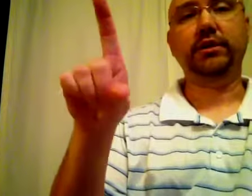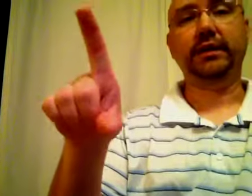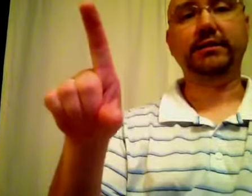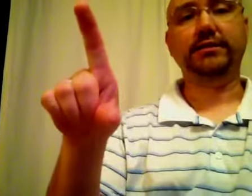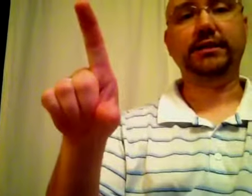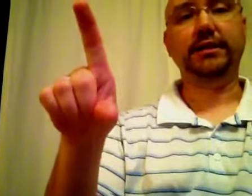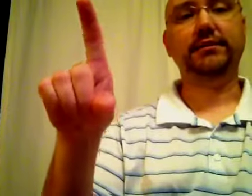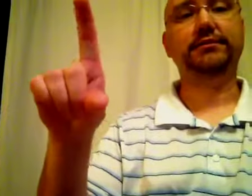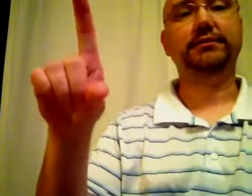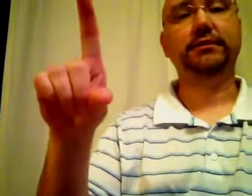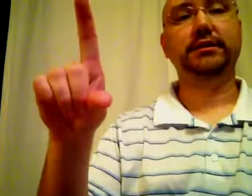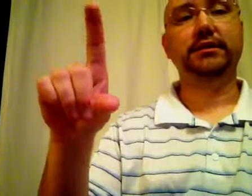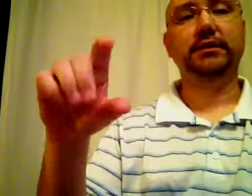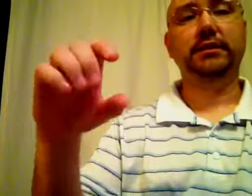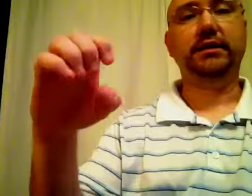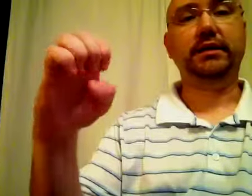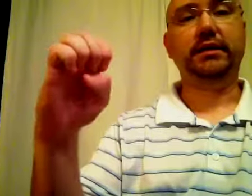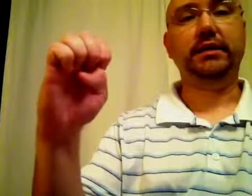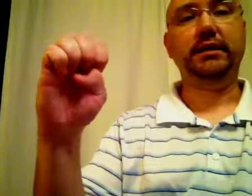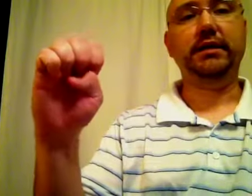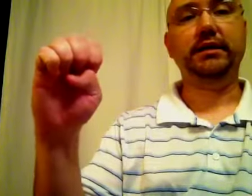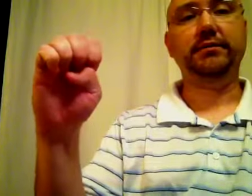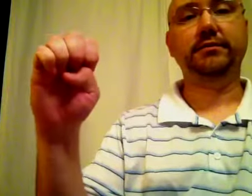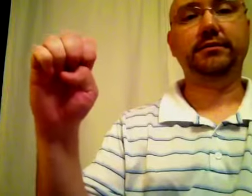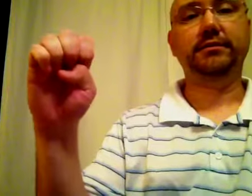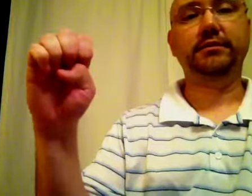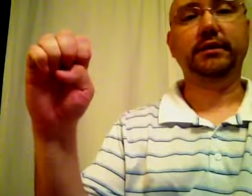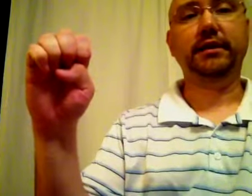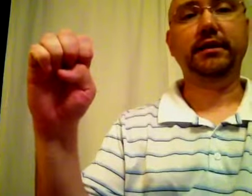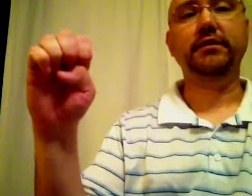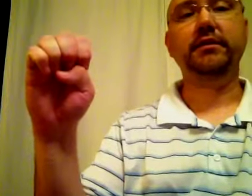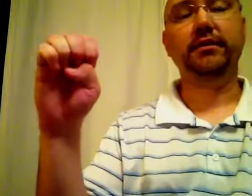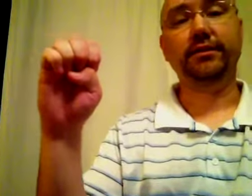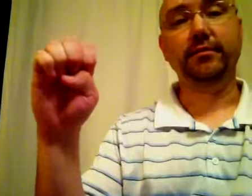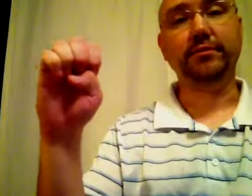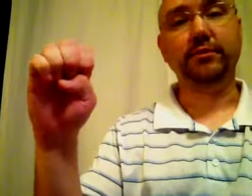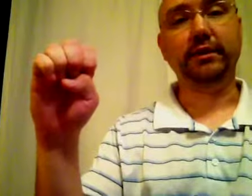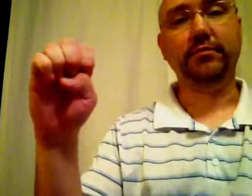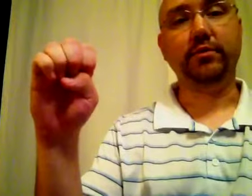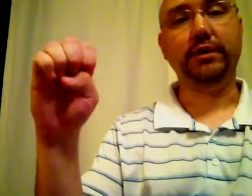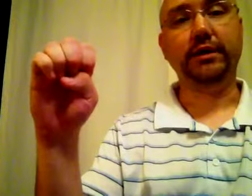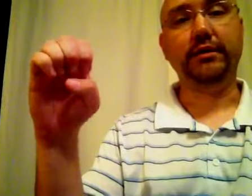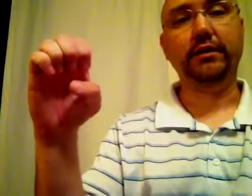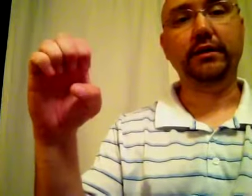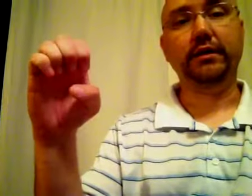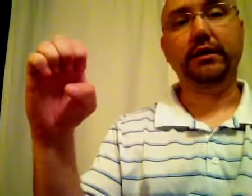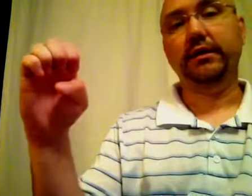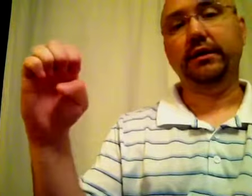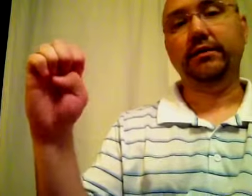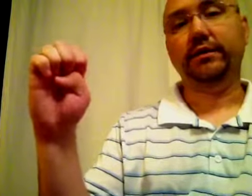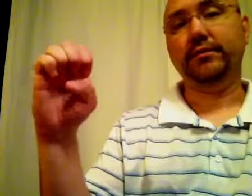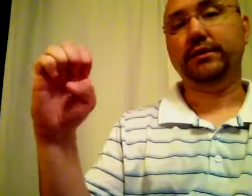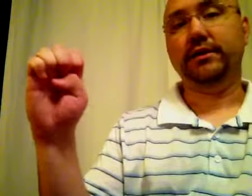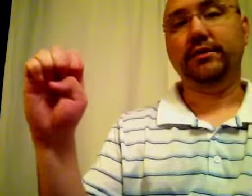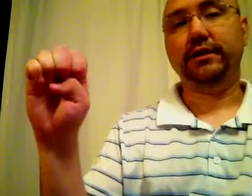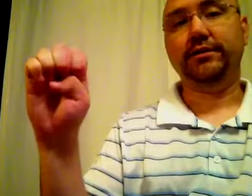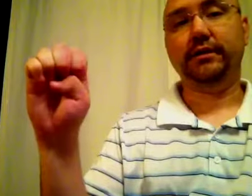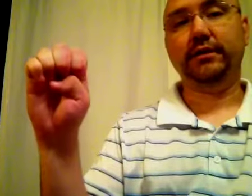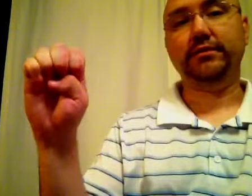at the sky. E. Again, your thumb is really important here. Your thumb is underneath the letters.